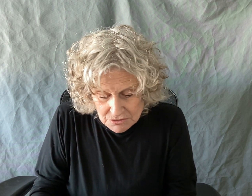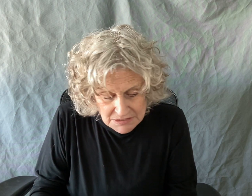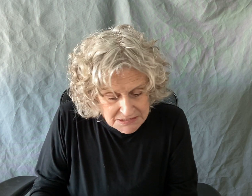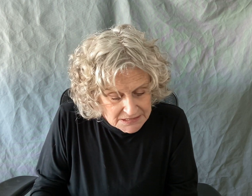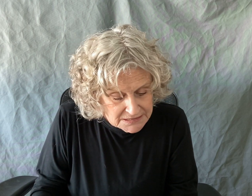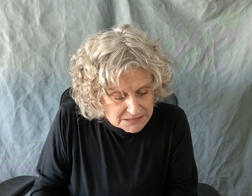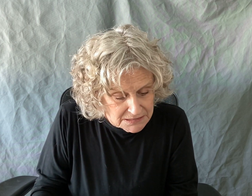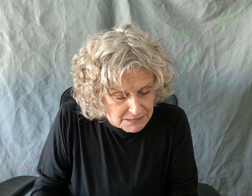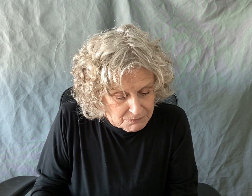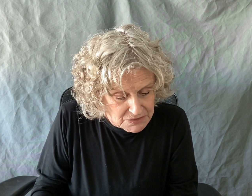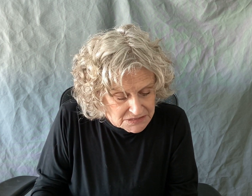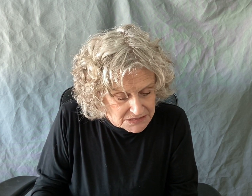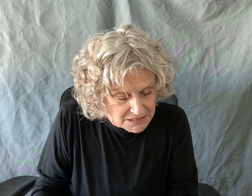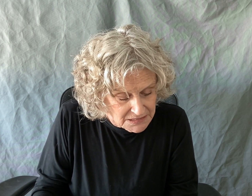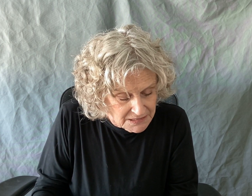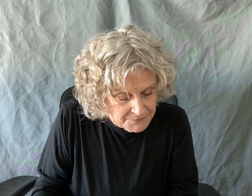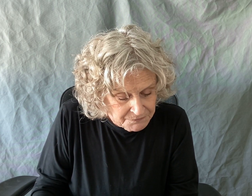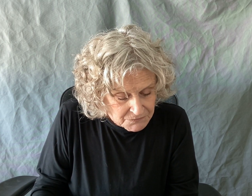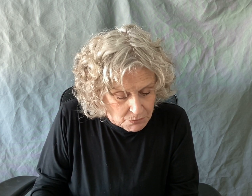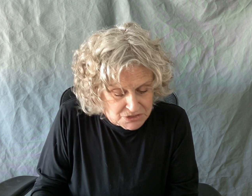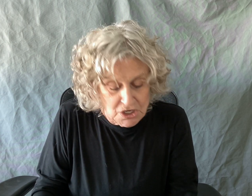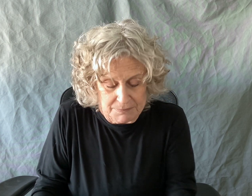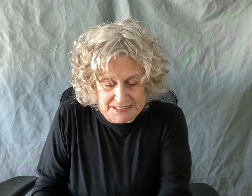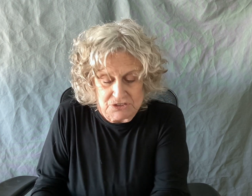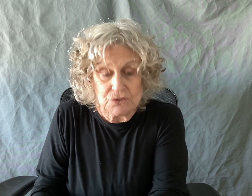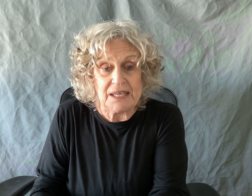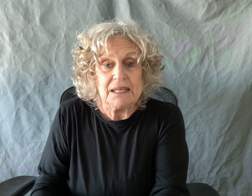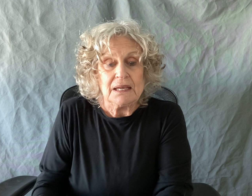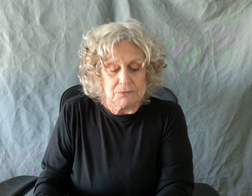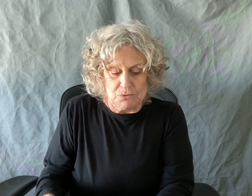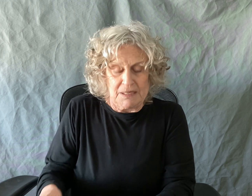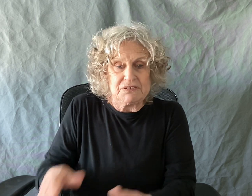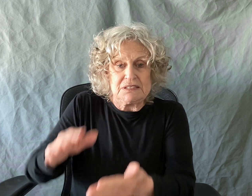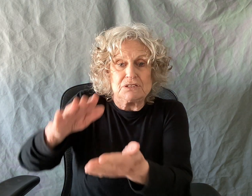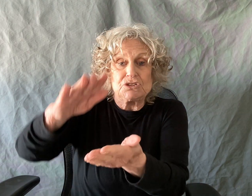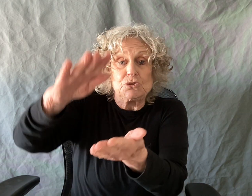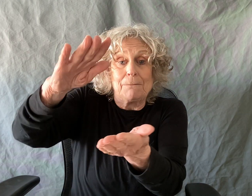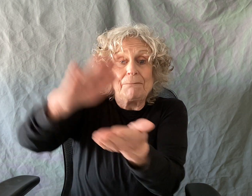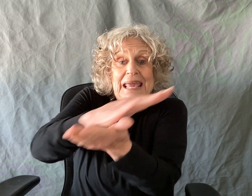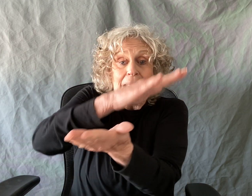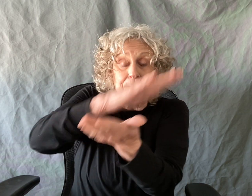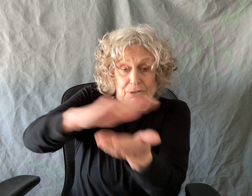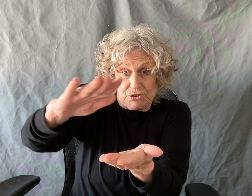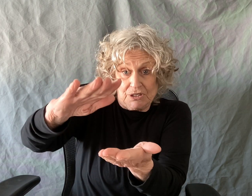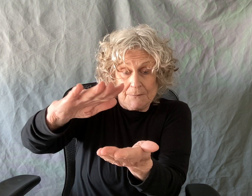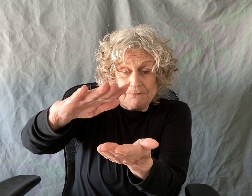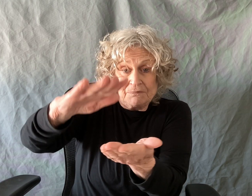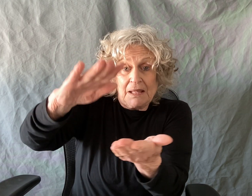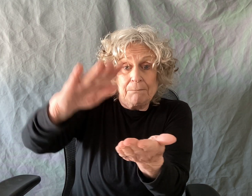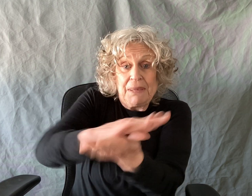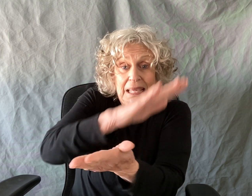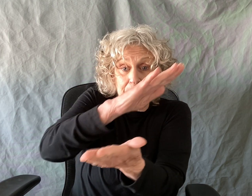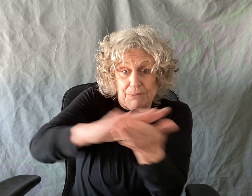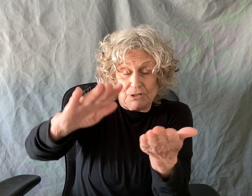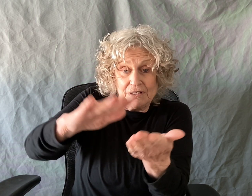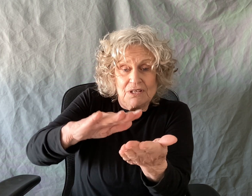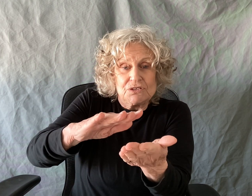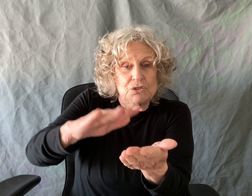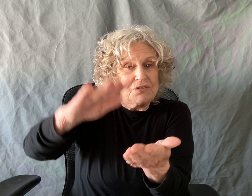this lesson. Let me see. No, it's not, but that's okay. And you may have seen this too. Paper, paper. So you think